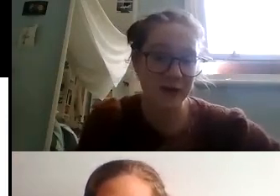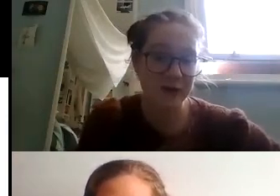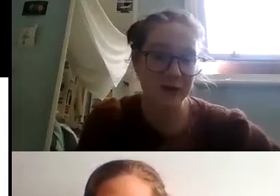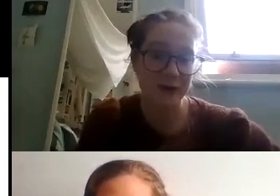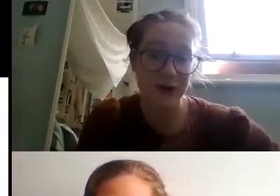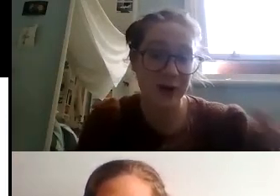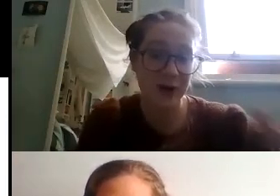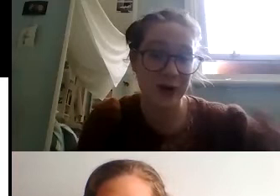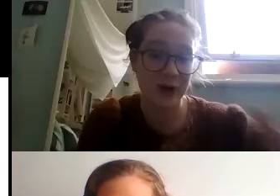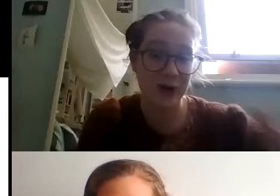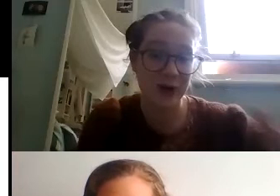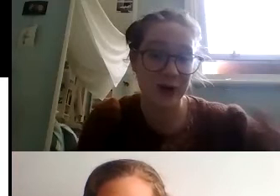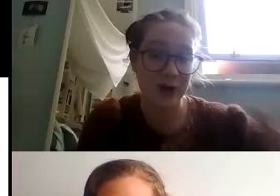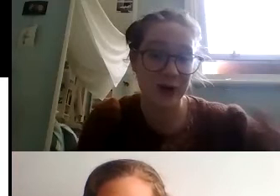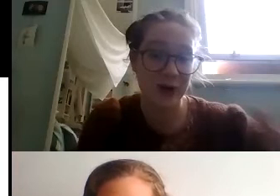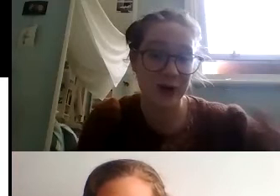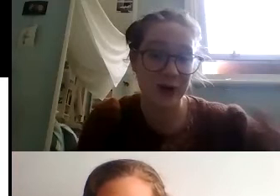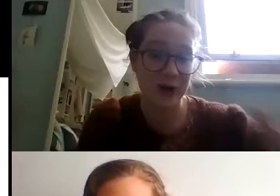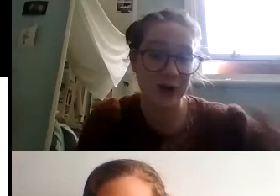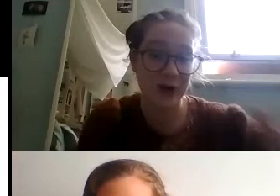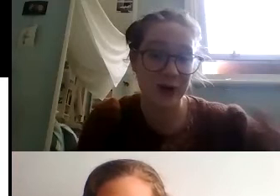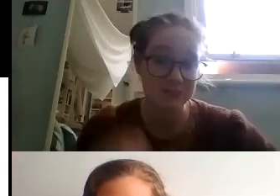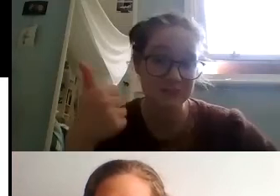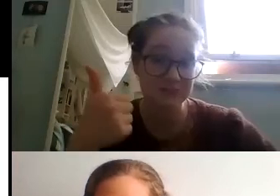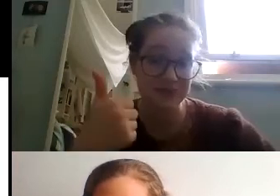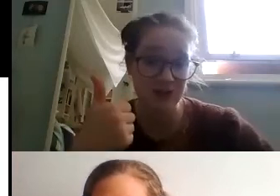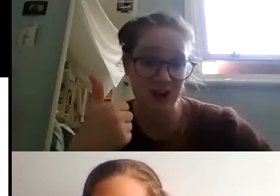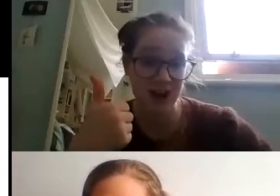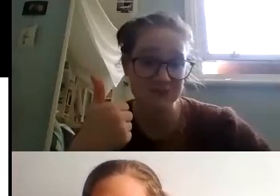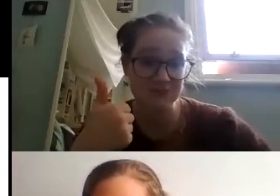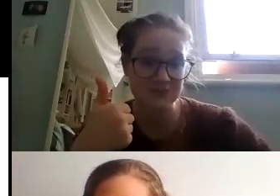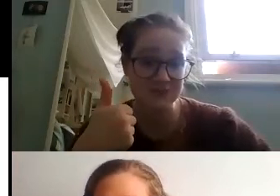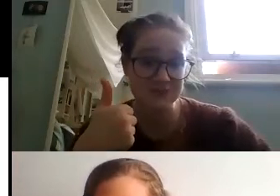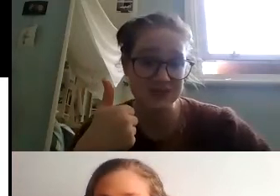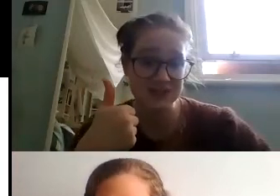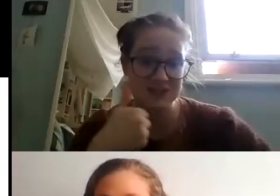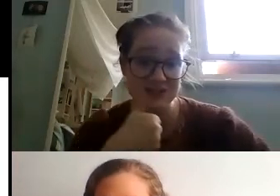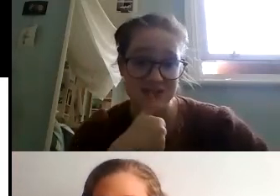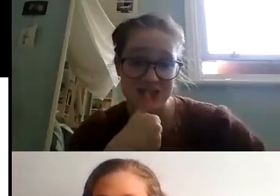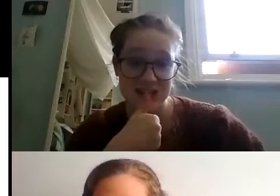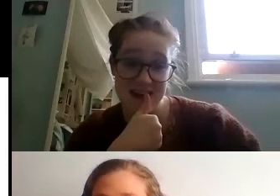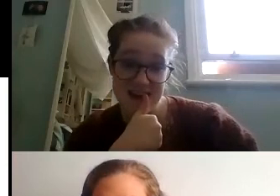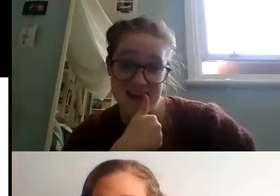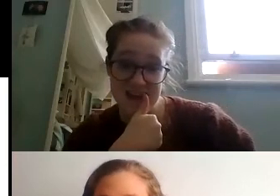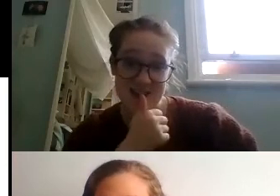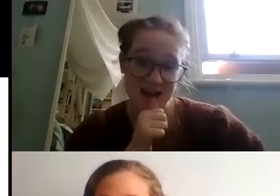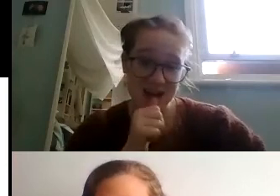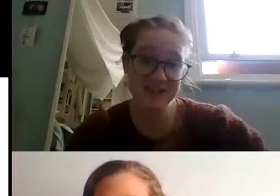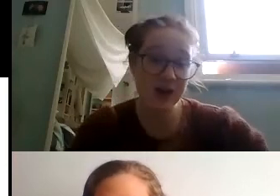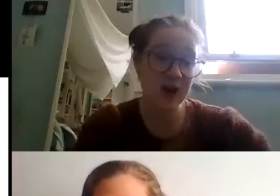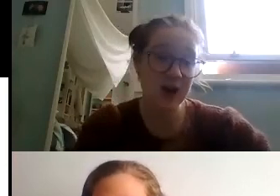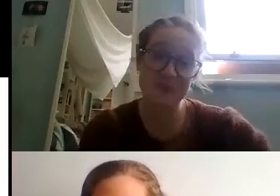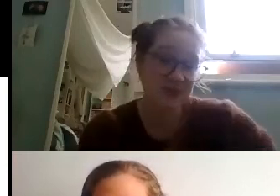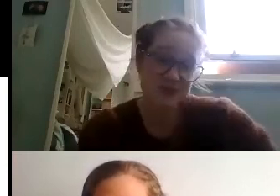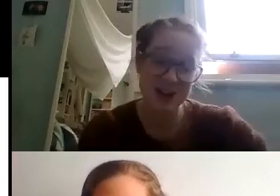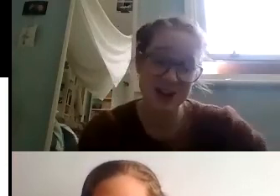not all going around in a circle, we can kind of pair each other up. Is that all right? Yeah. Let's give it a go, and